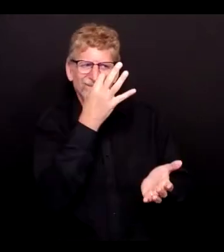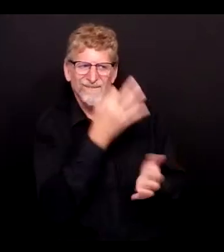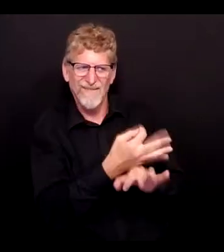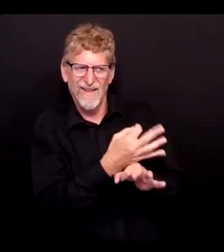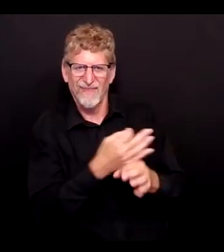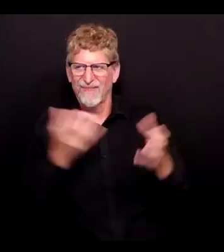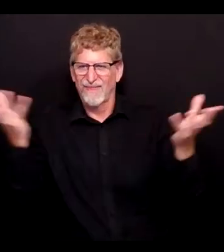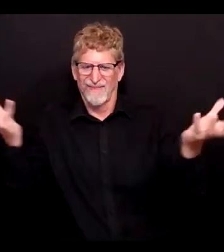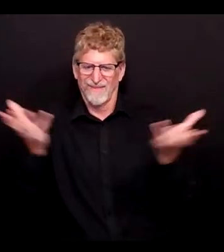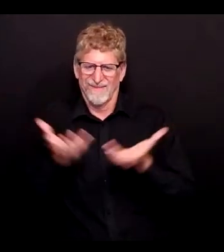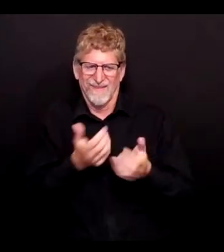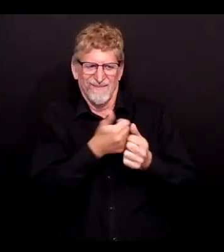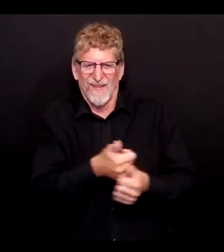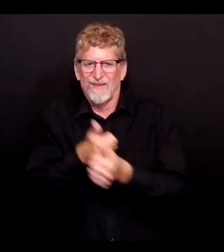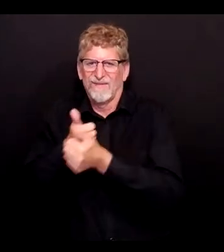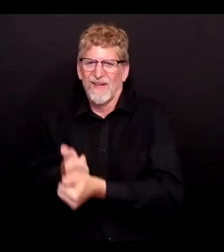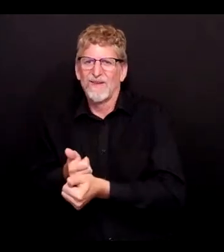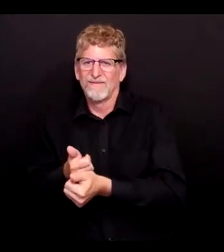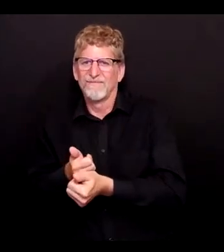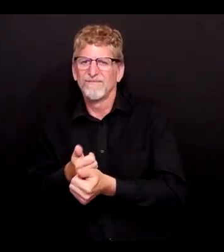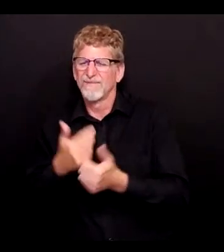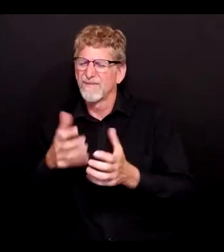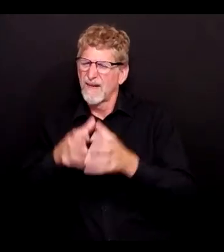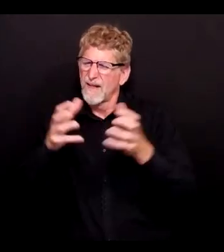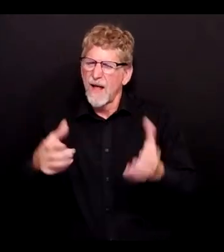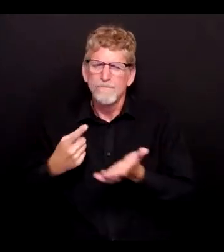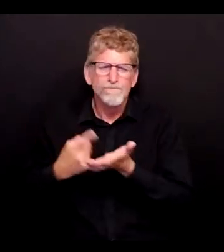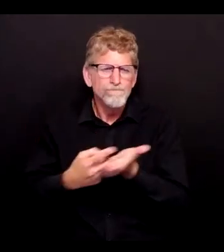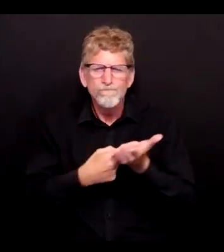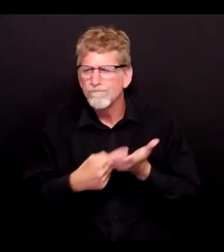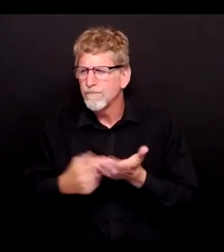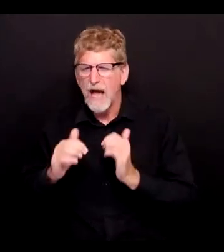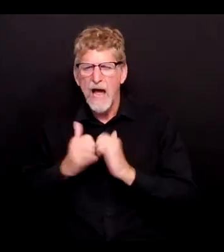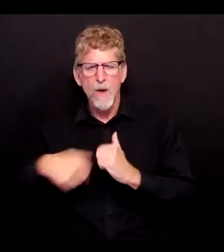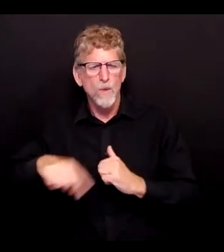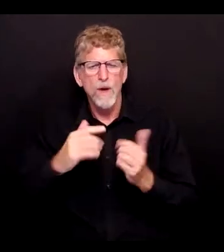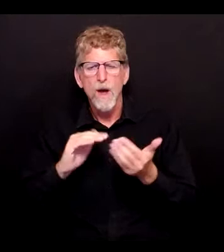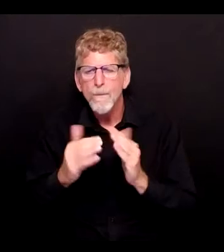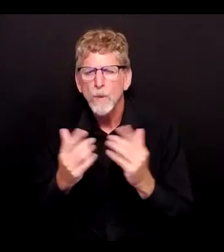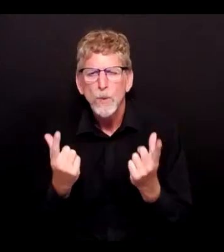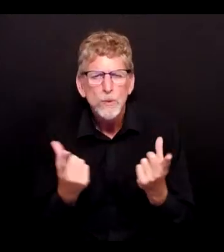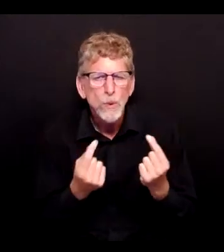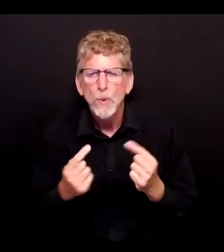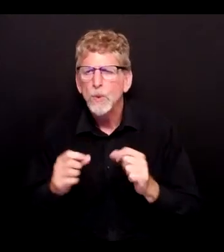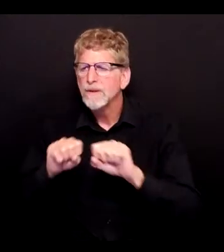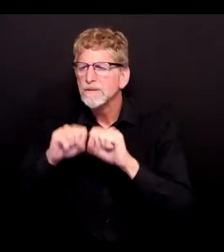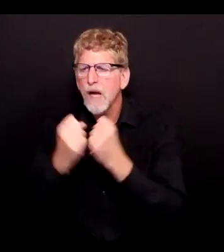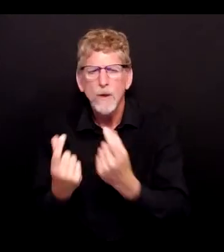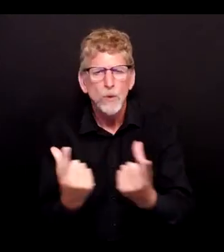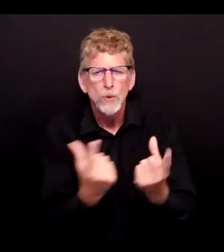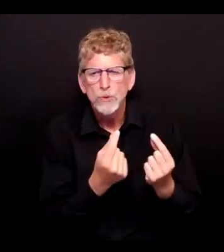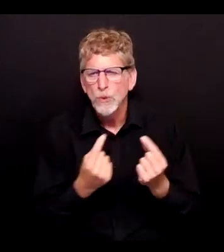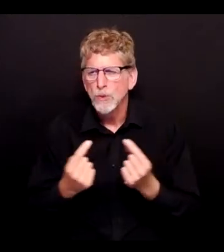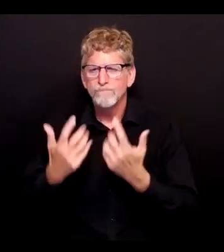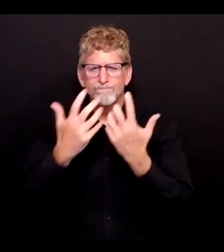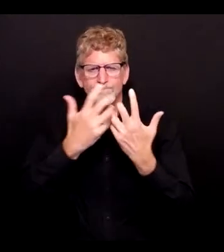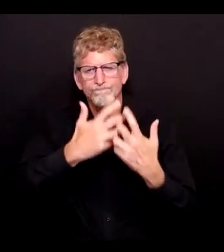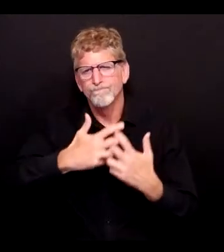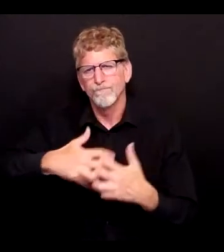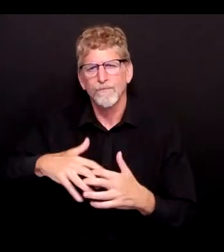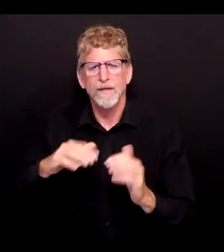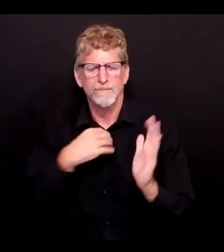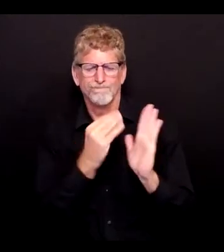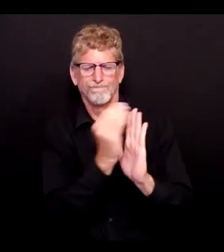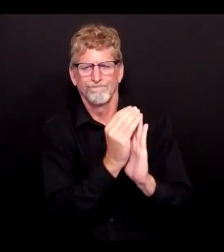discussion about the well-being of the community and the society at large. Some of the recommendations we